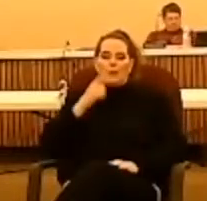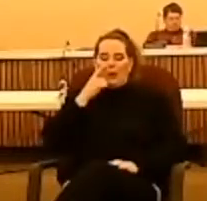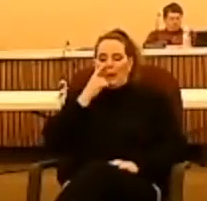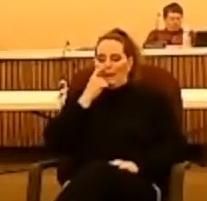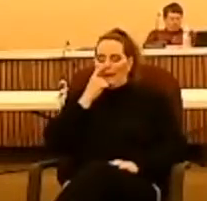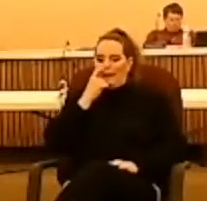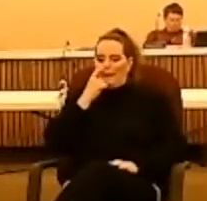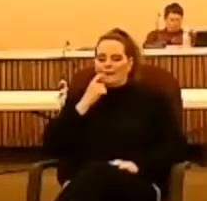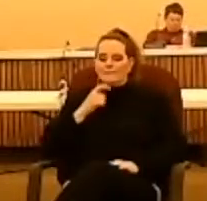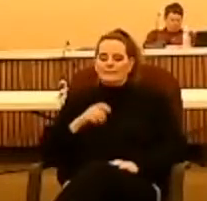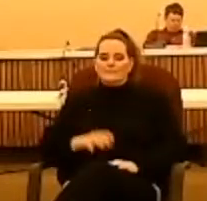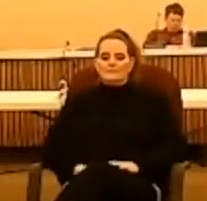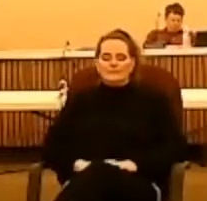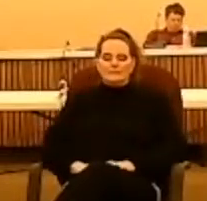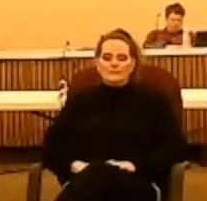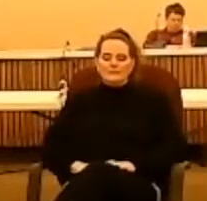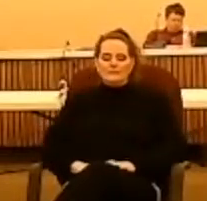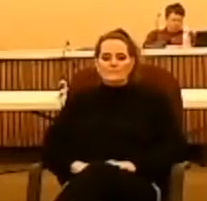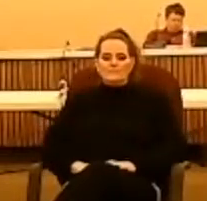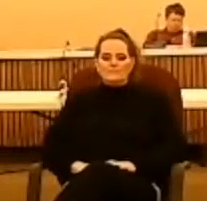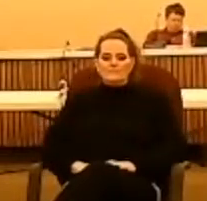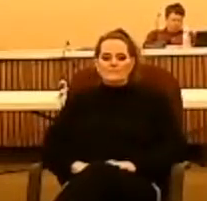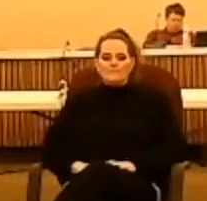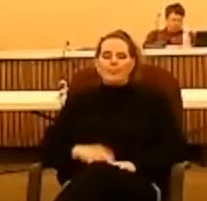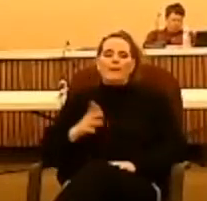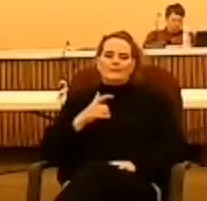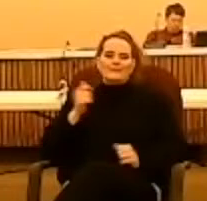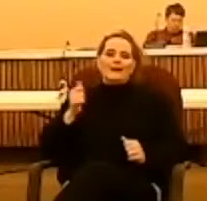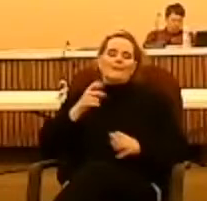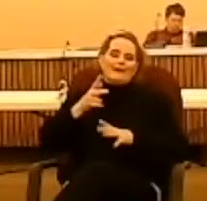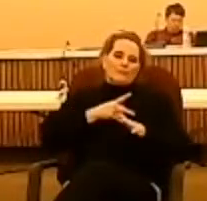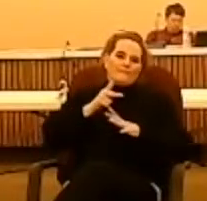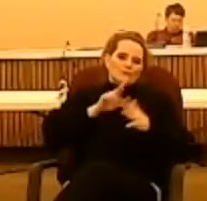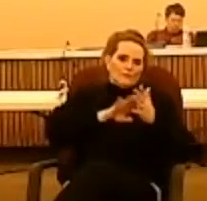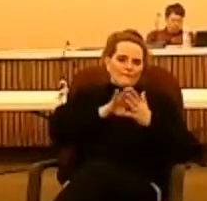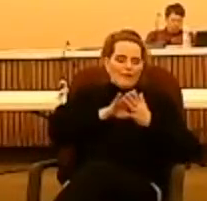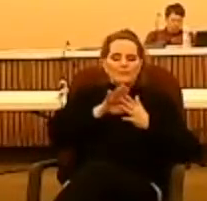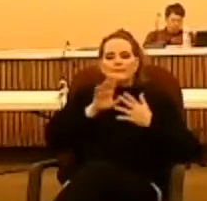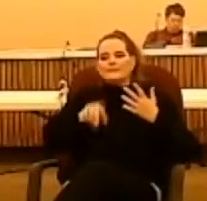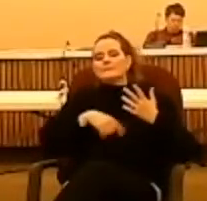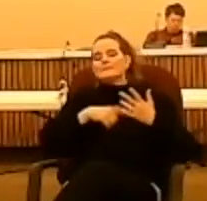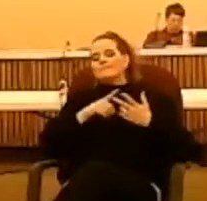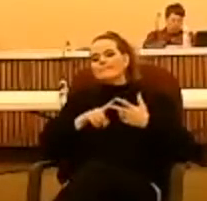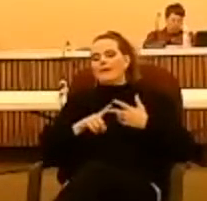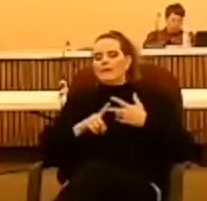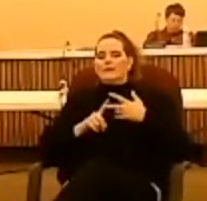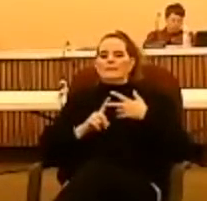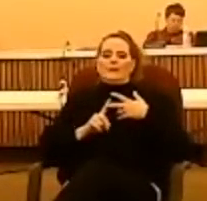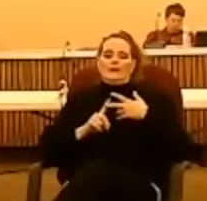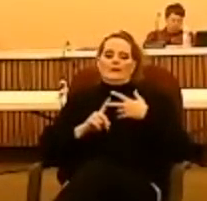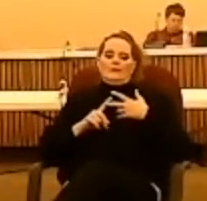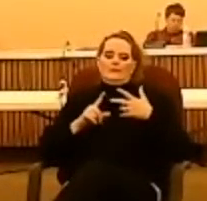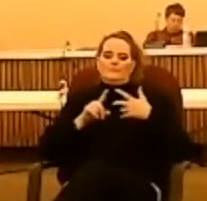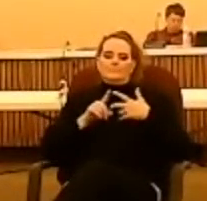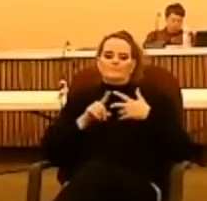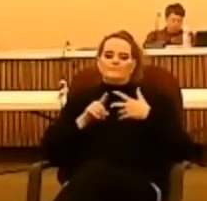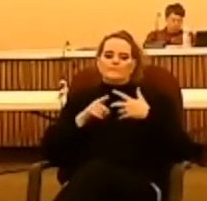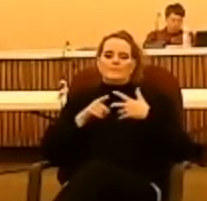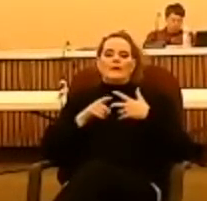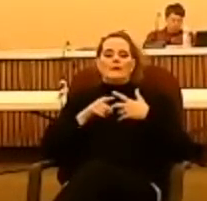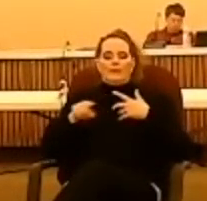to they're doing a lot of professional development and hoping to increase